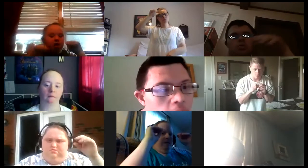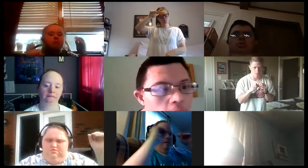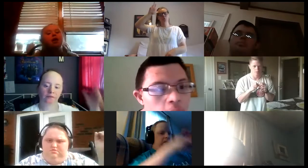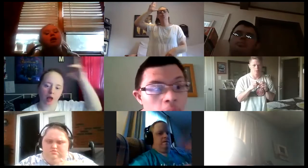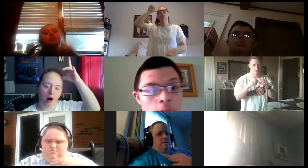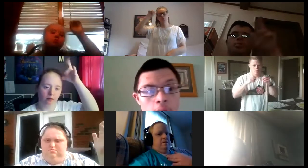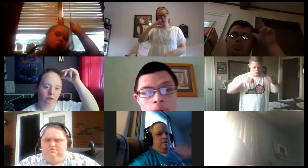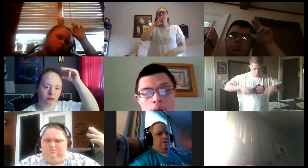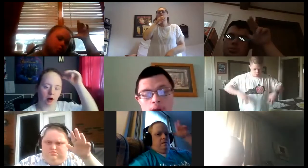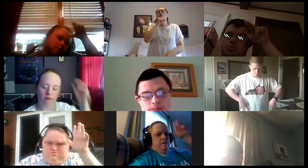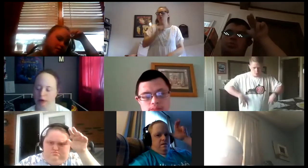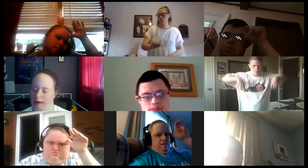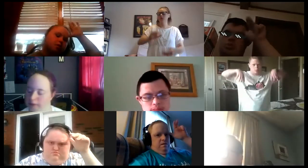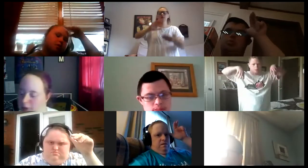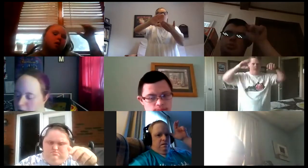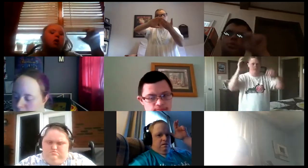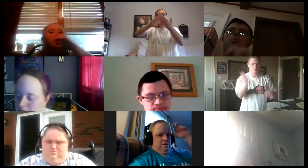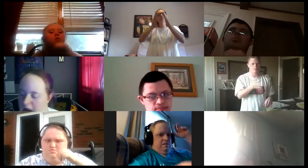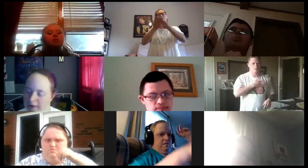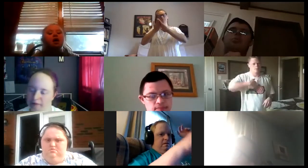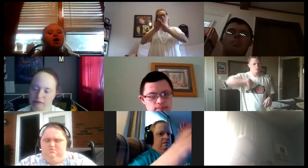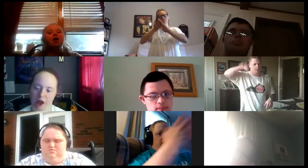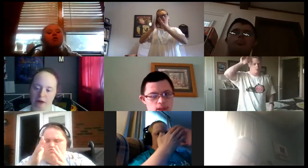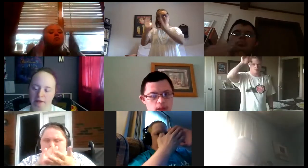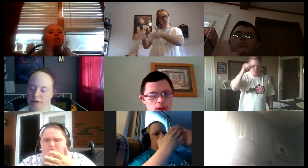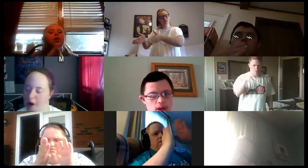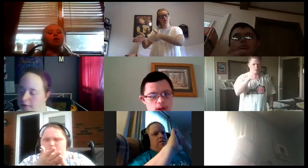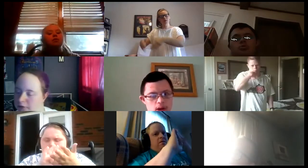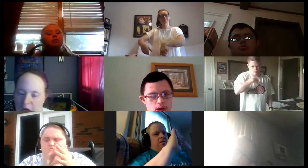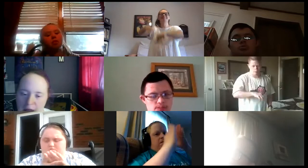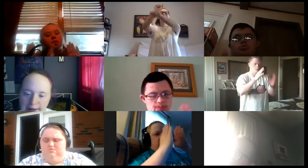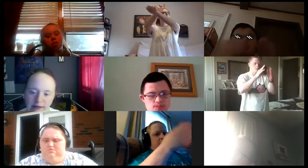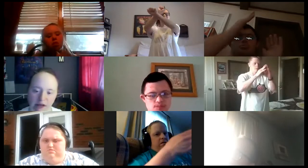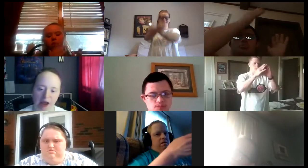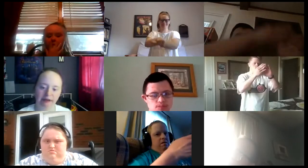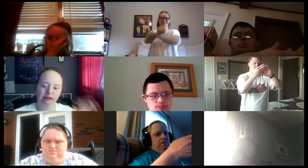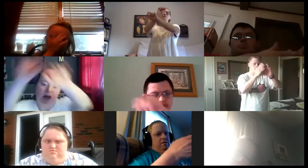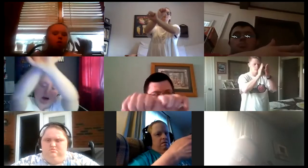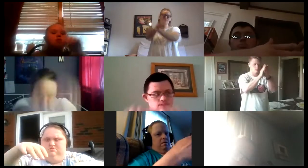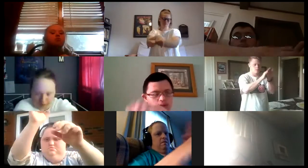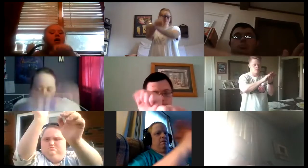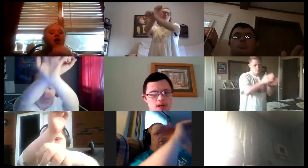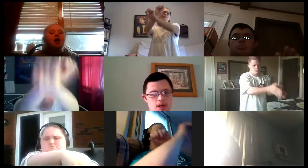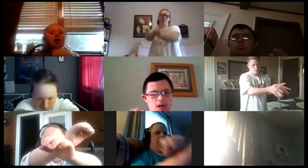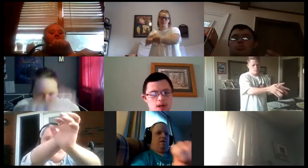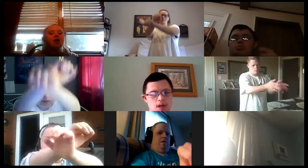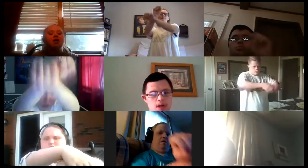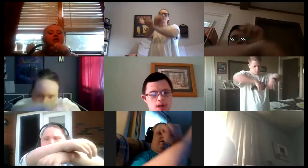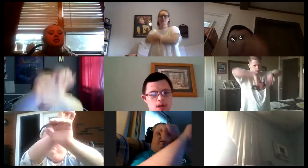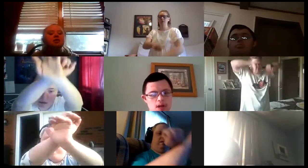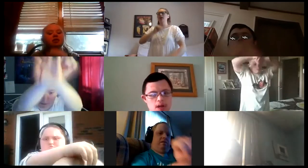heart to the old town. I'm going to ride